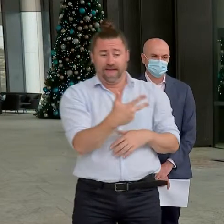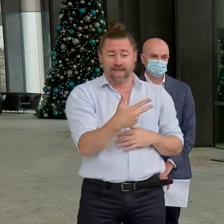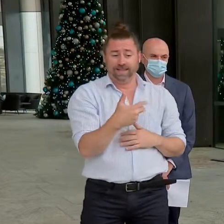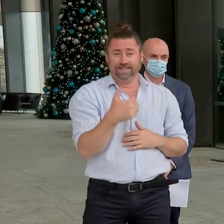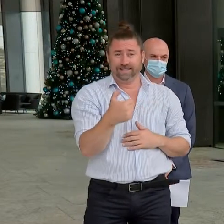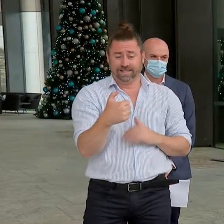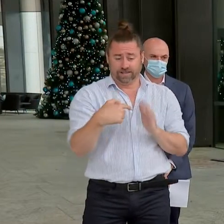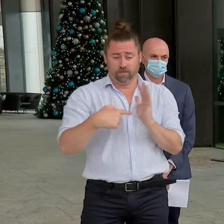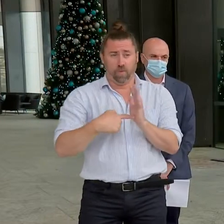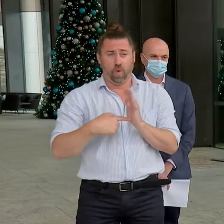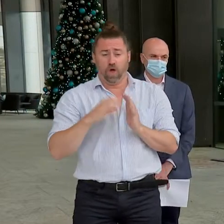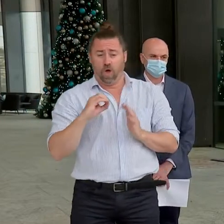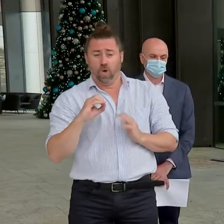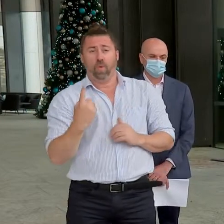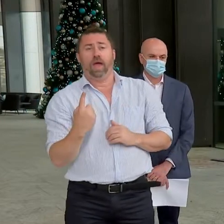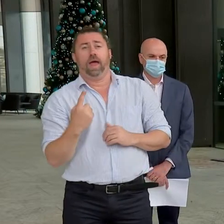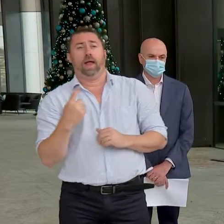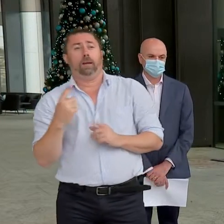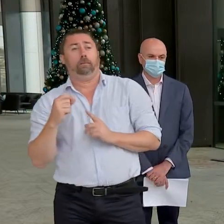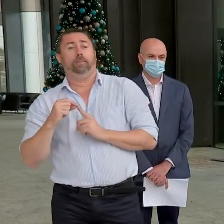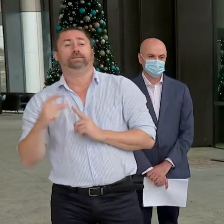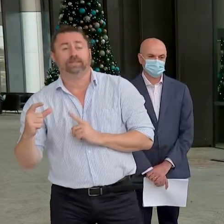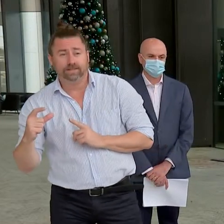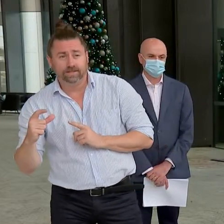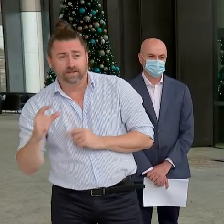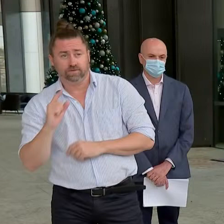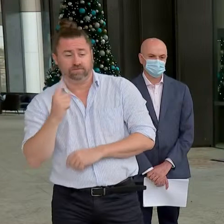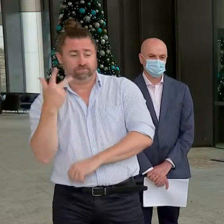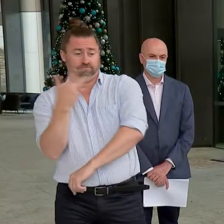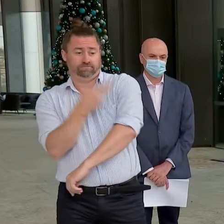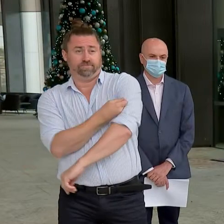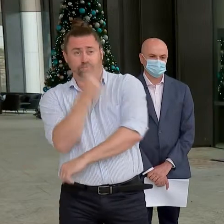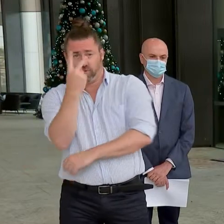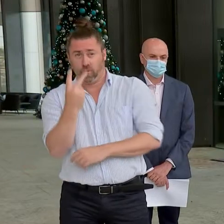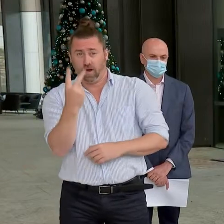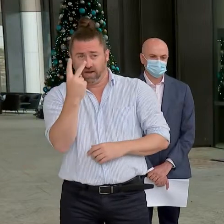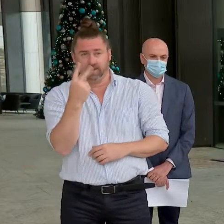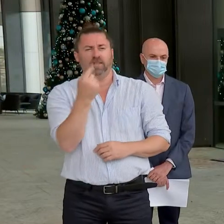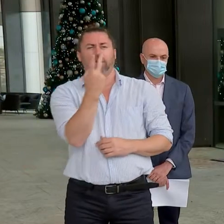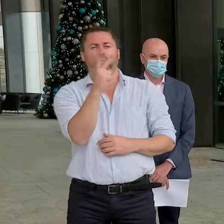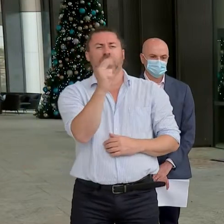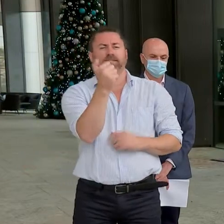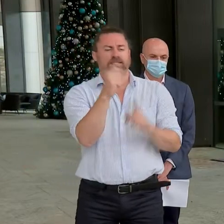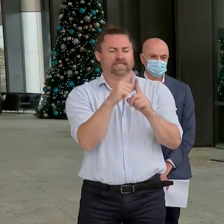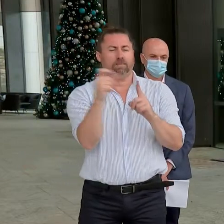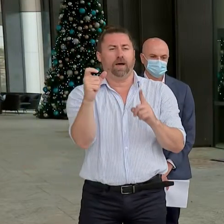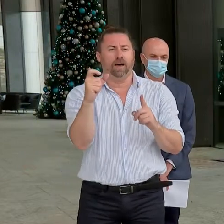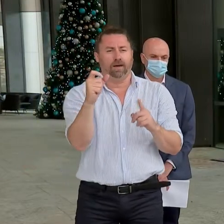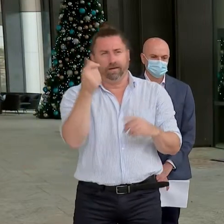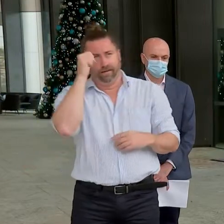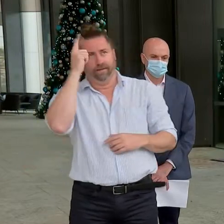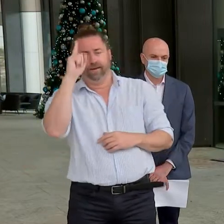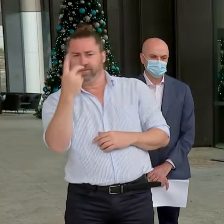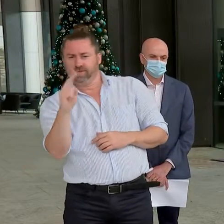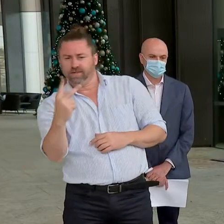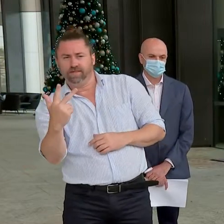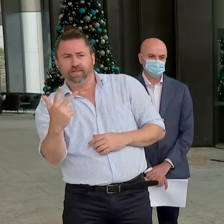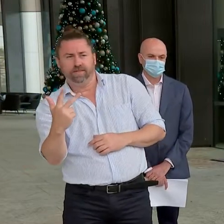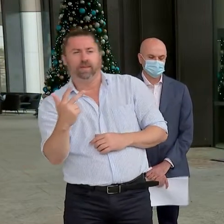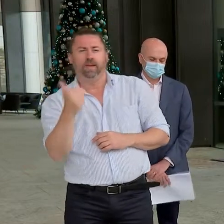86.1% fully vaccinated as at the 26th of December. There's been some lag time with the Commonwealth's